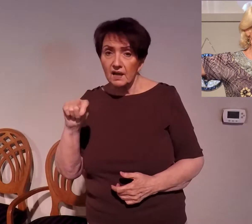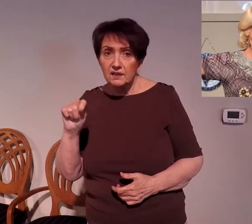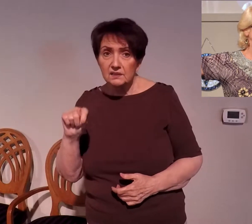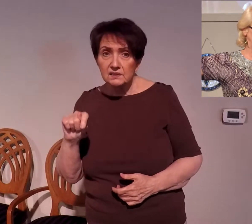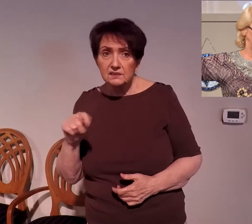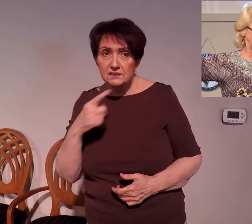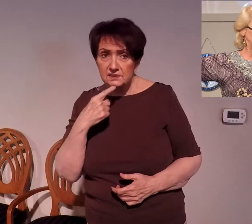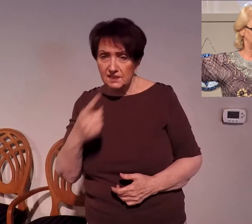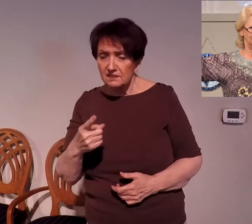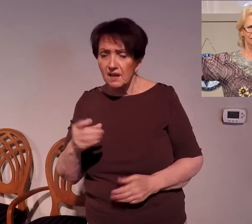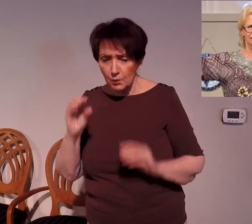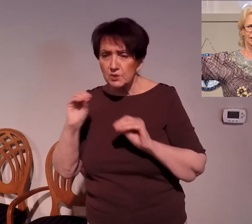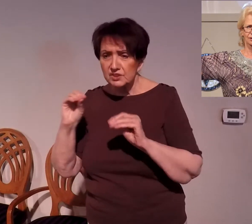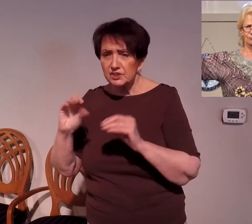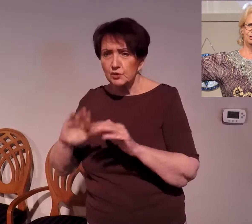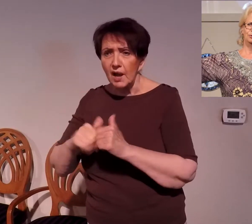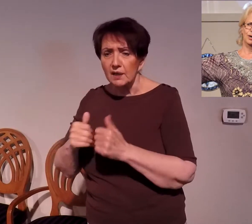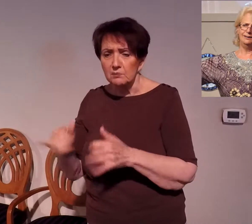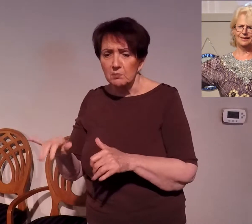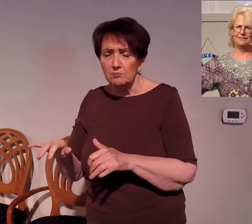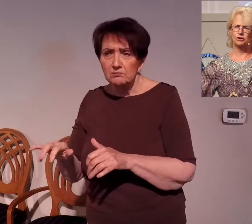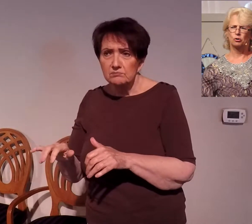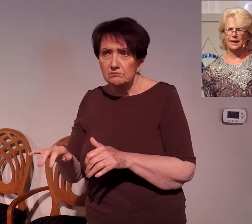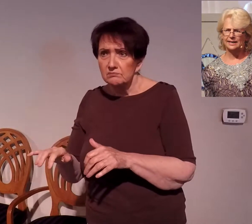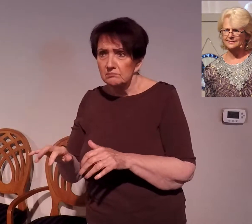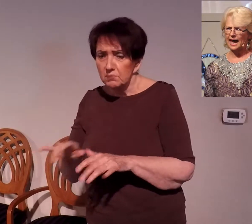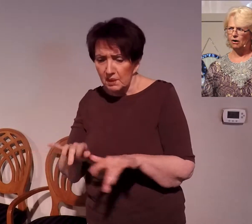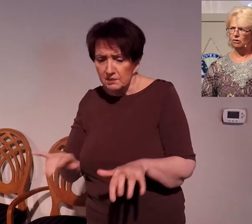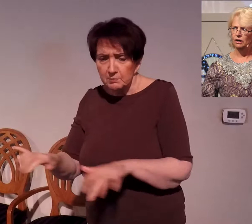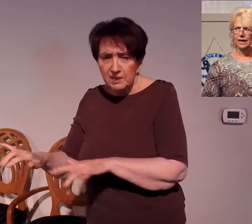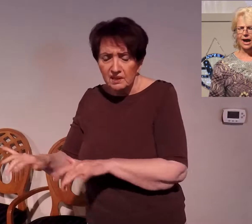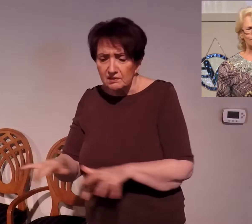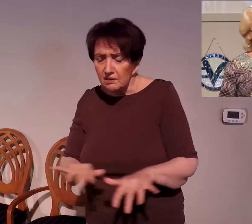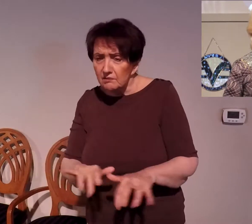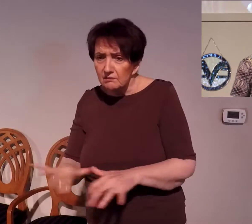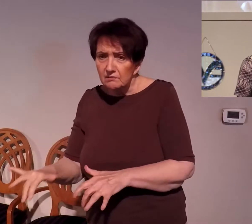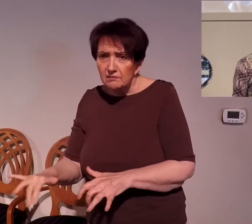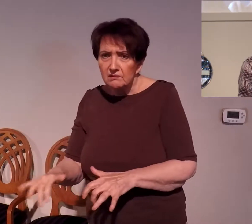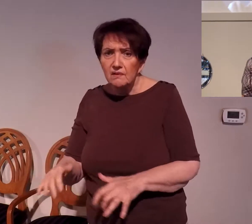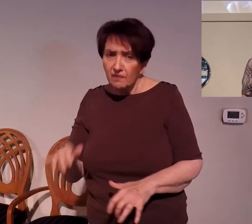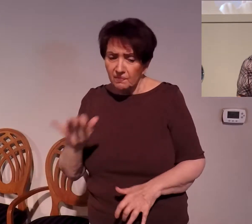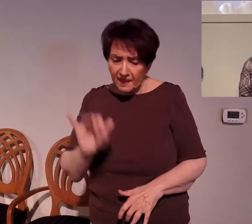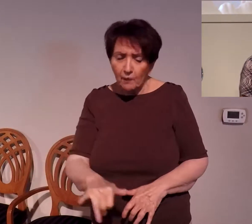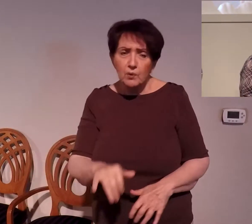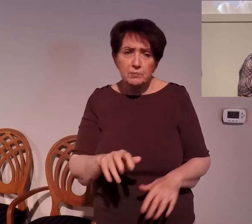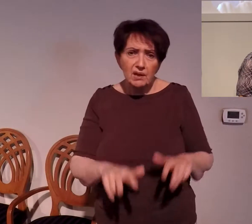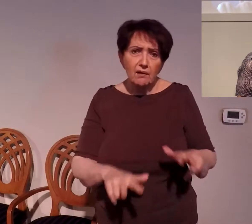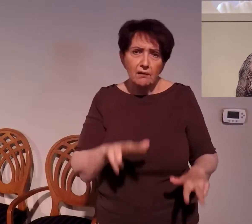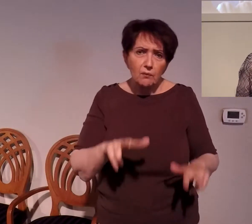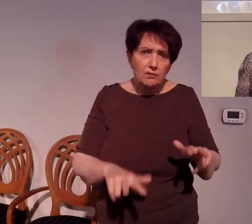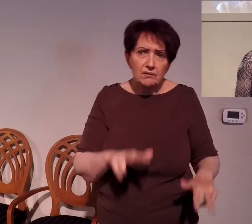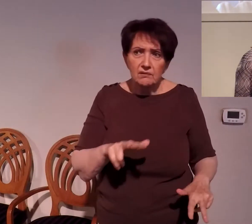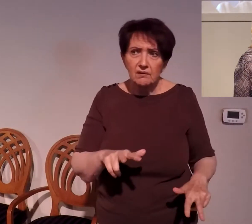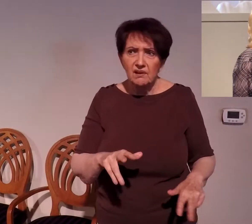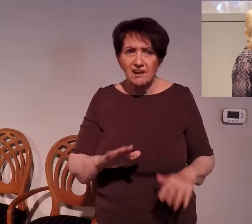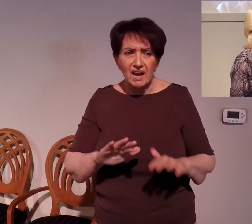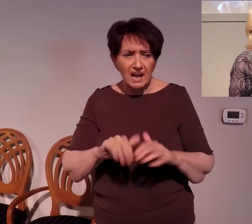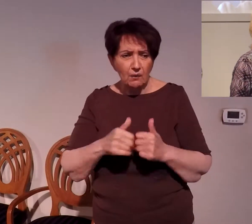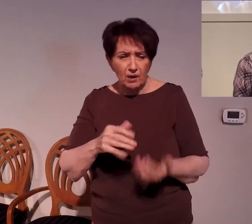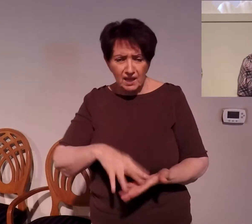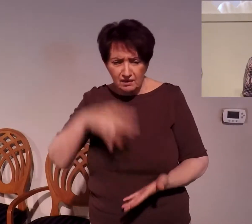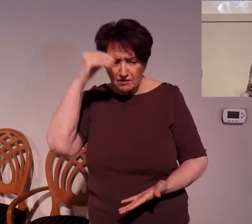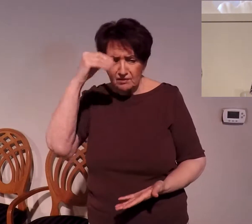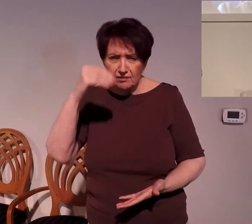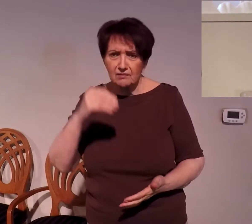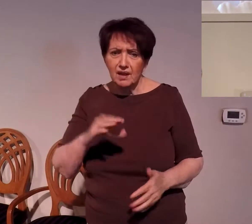piano, wouldn't we go, well, this is weird. You want me to do what? I have to hold my hands how? How am I supposed to memorize where all the notes are? How do I